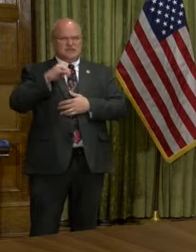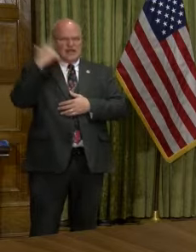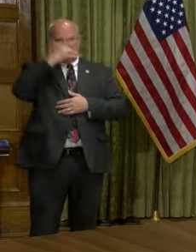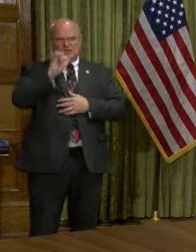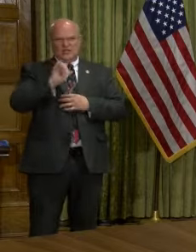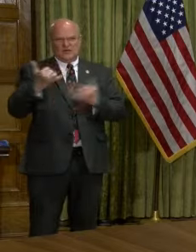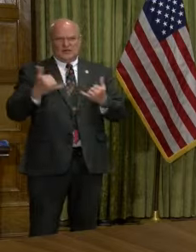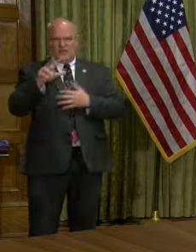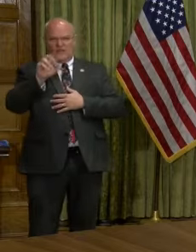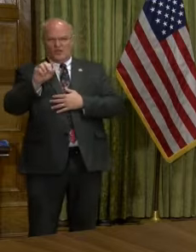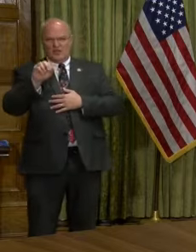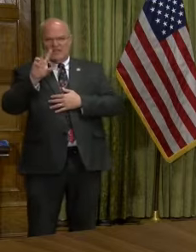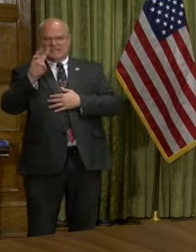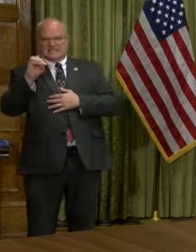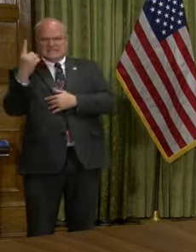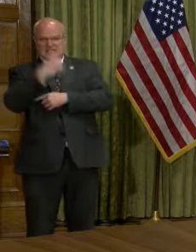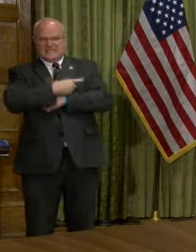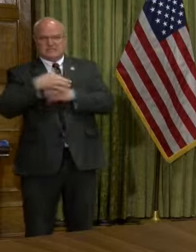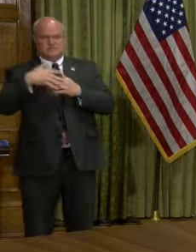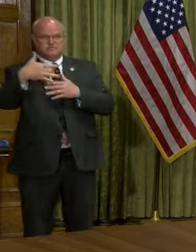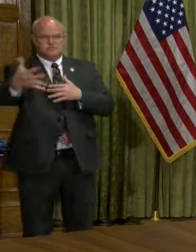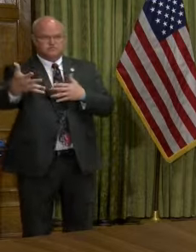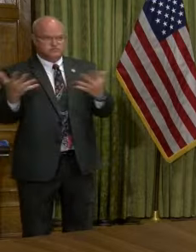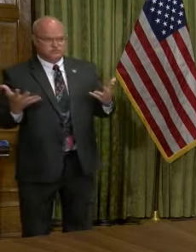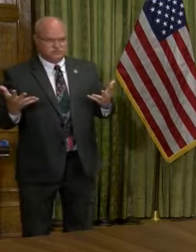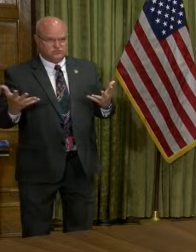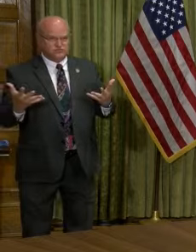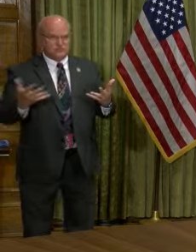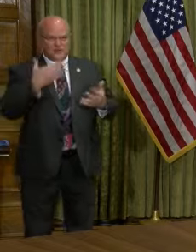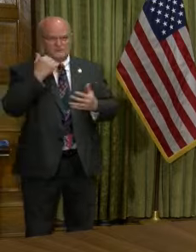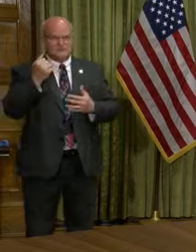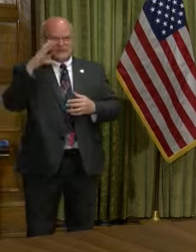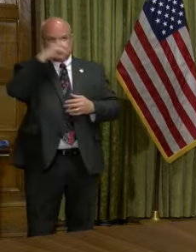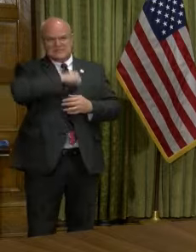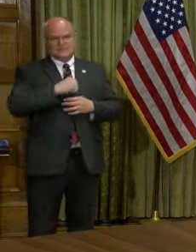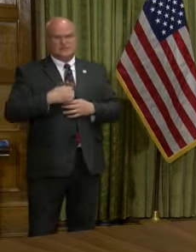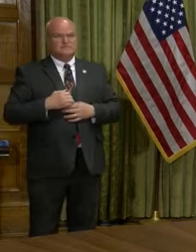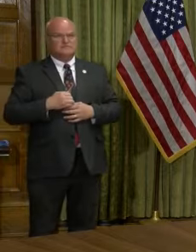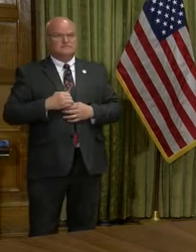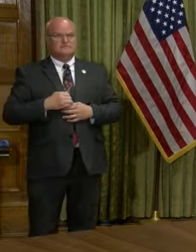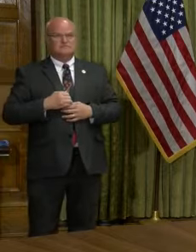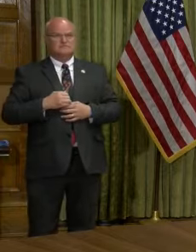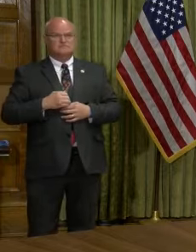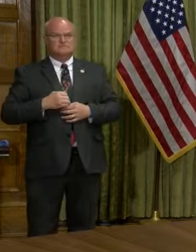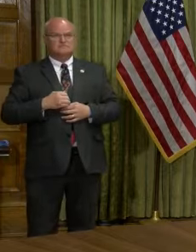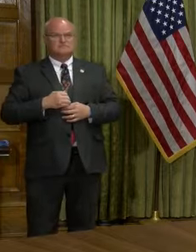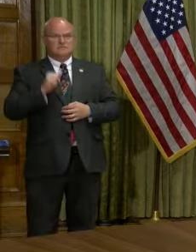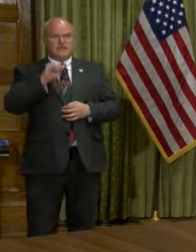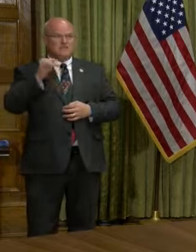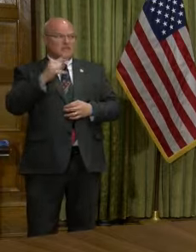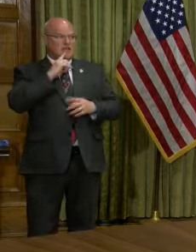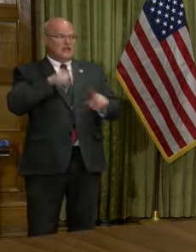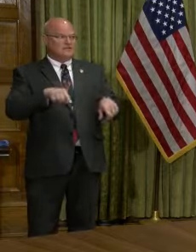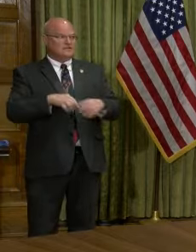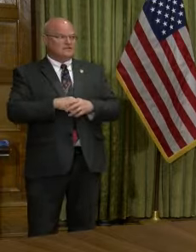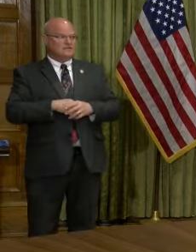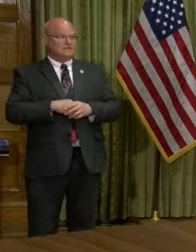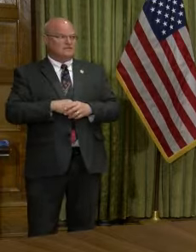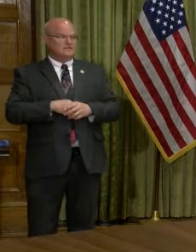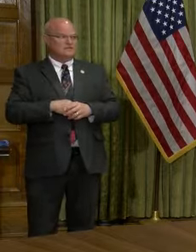like right now? Is it 30 days, 60 days? Like how much on a best estimate would you think we have? A.J., do you have an answer to